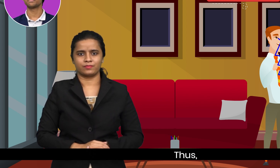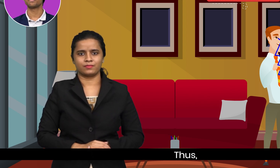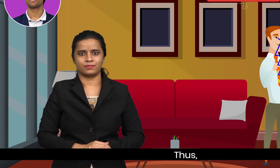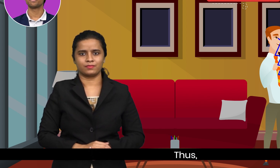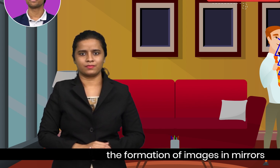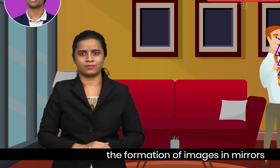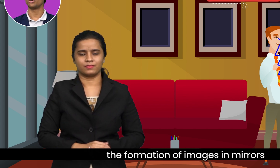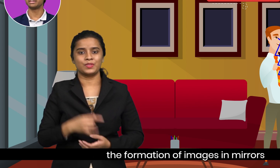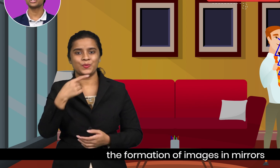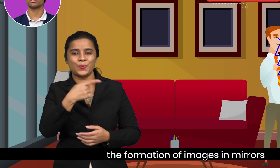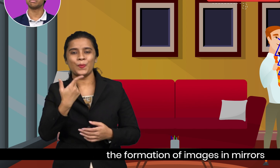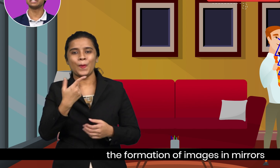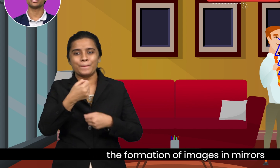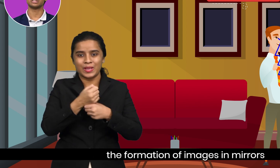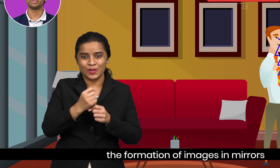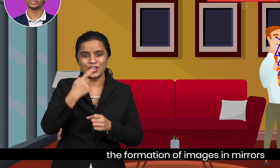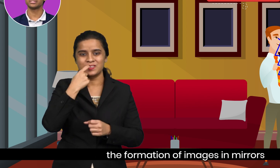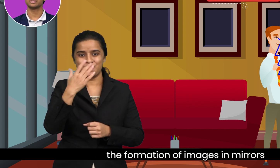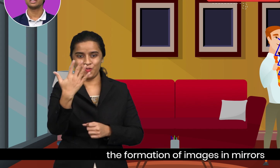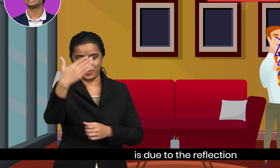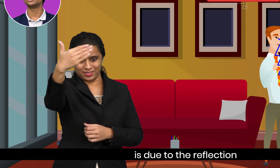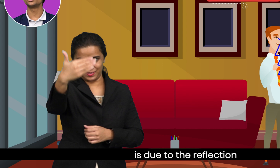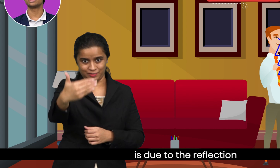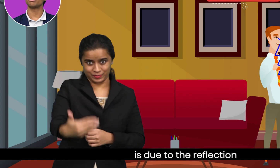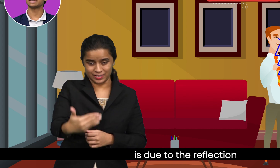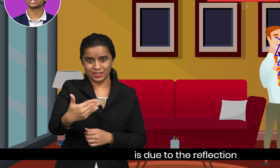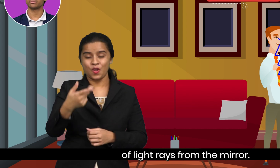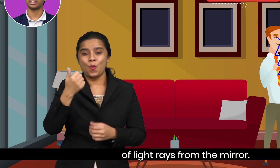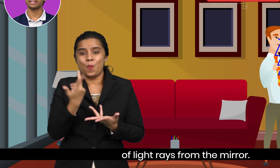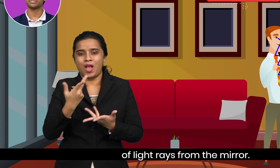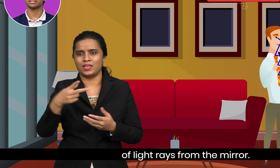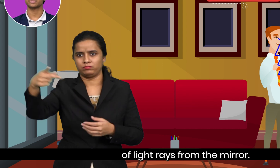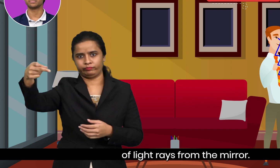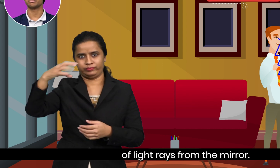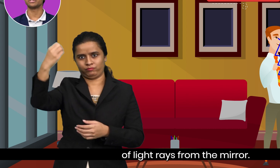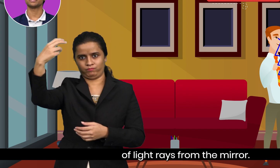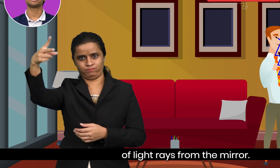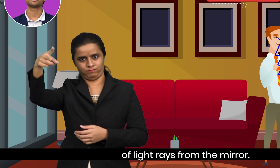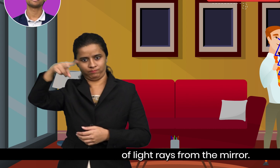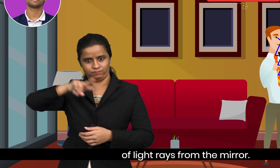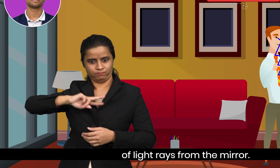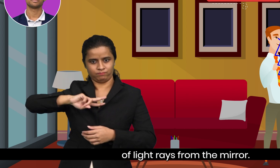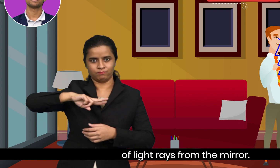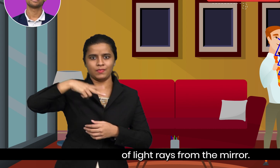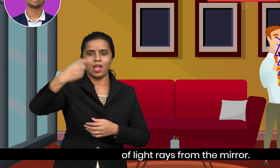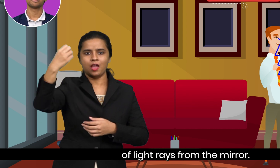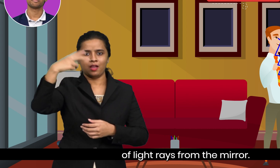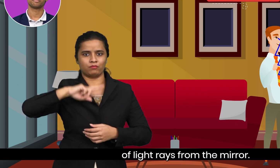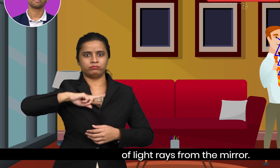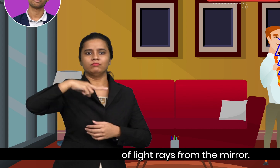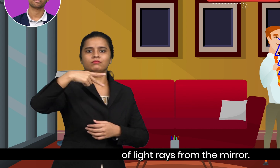Thus, the formation of images in mirrors is due to the reflection of light rays from the mirror.